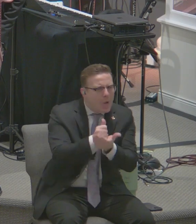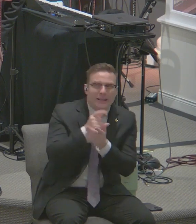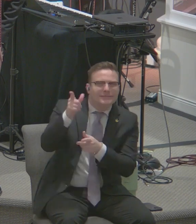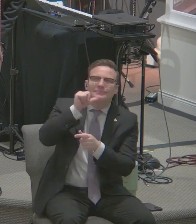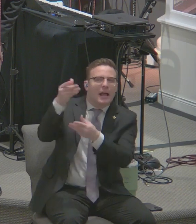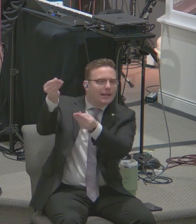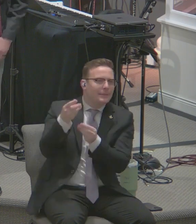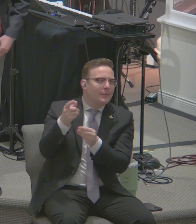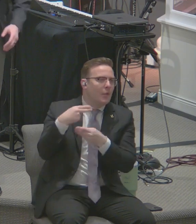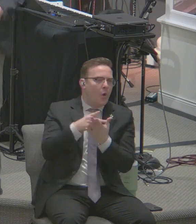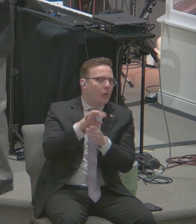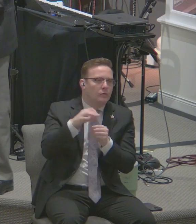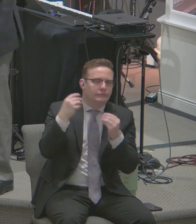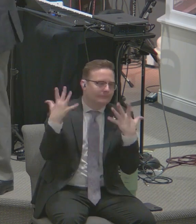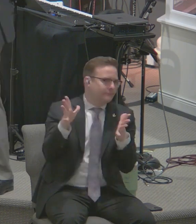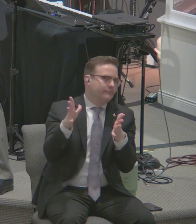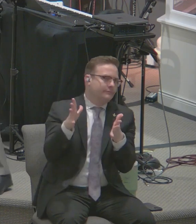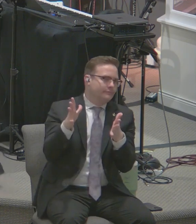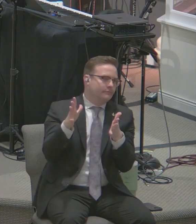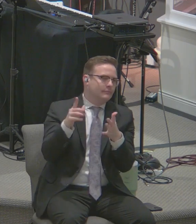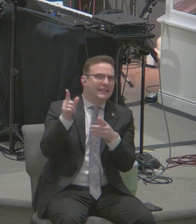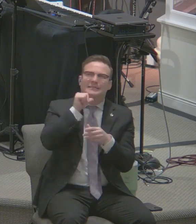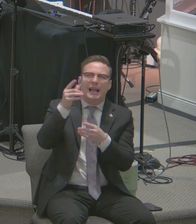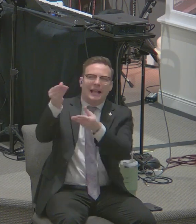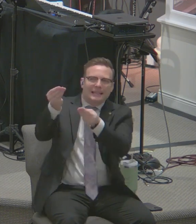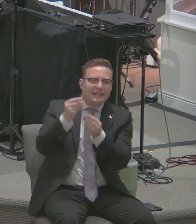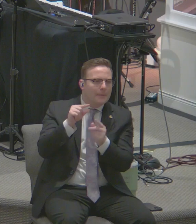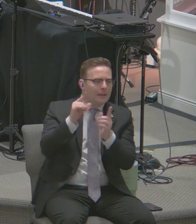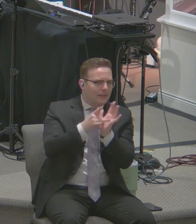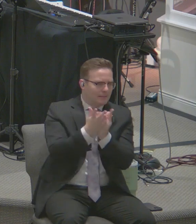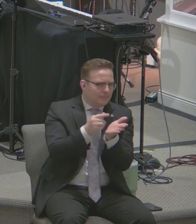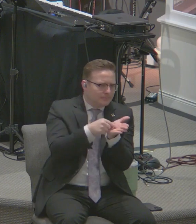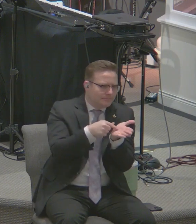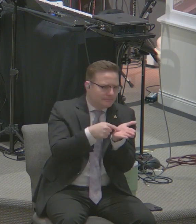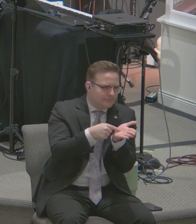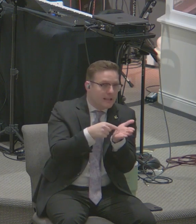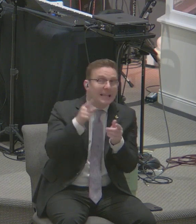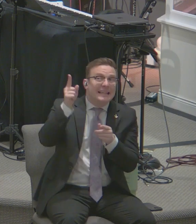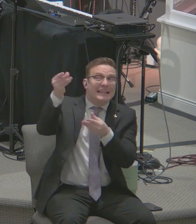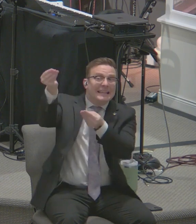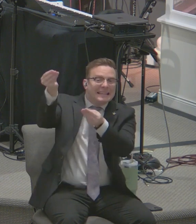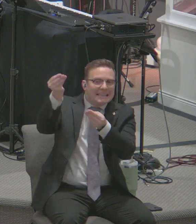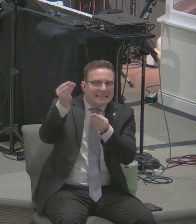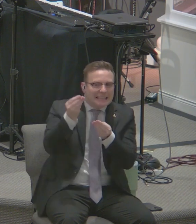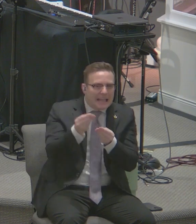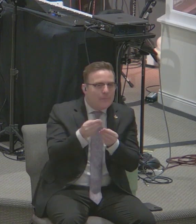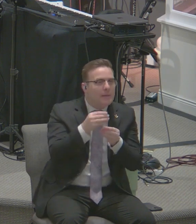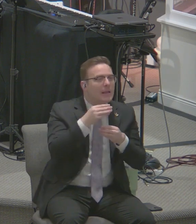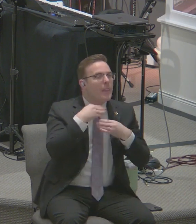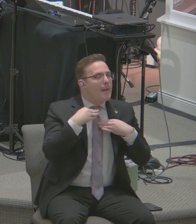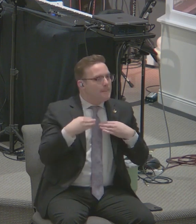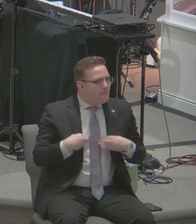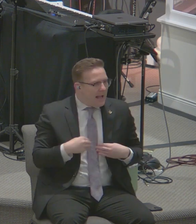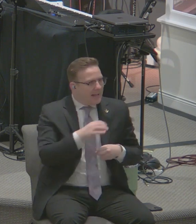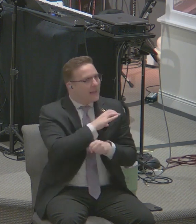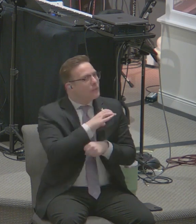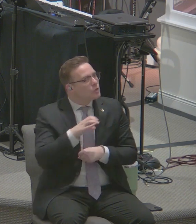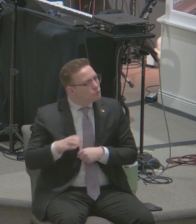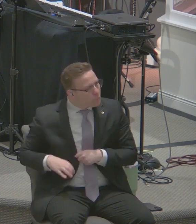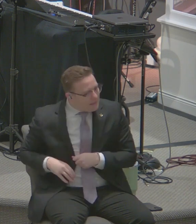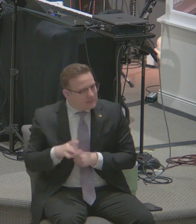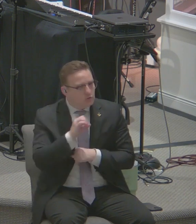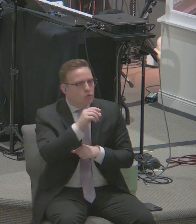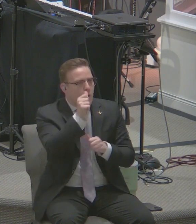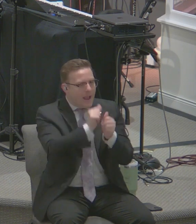Ghost. He didn't just give me the Word of God. He gave me the body to work together so